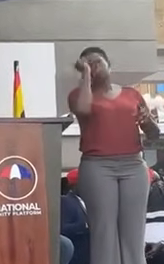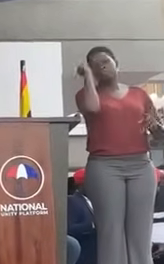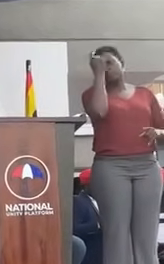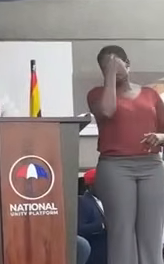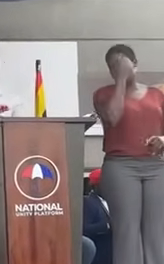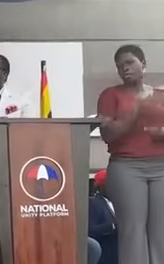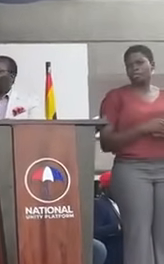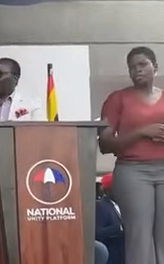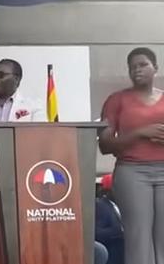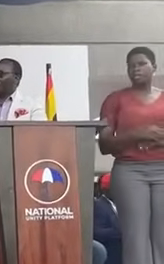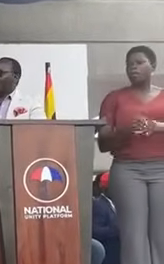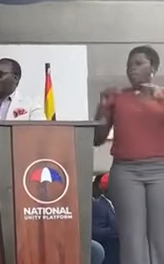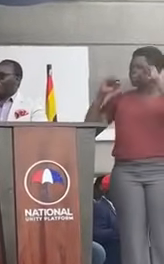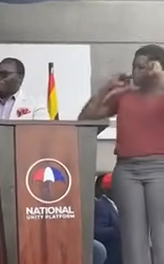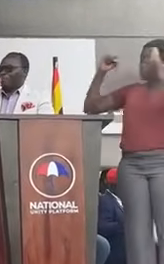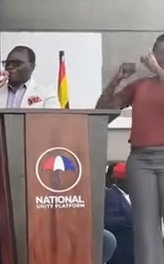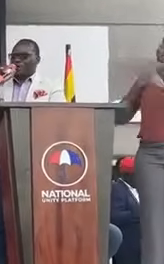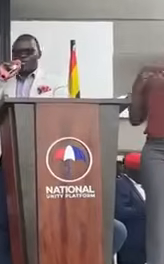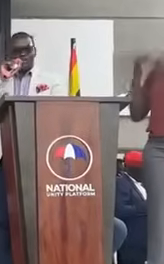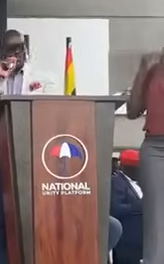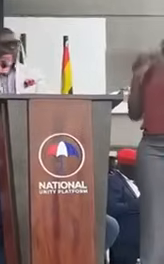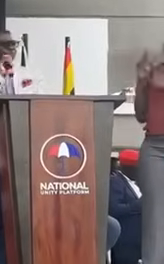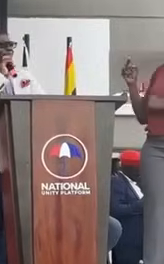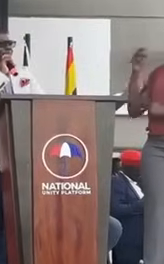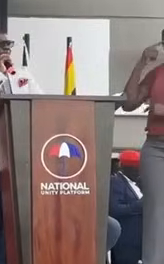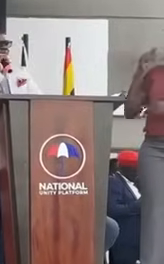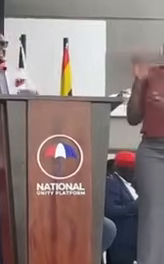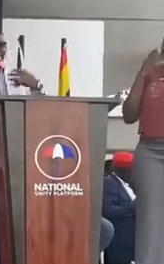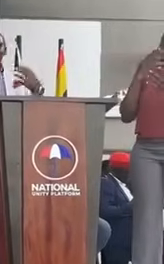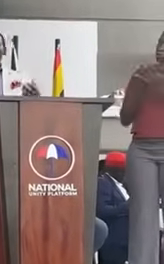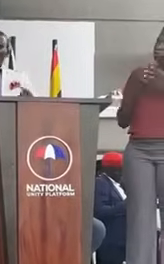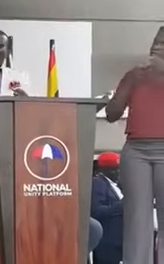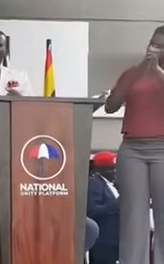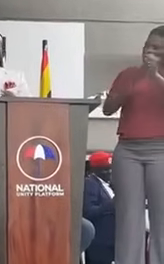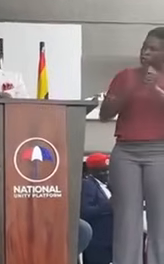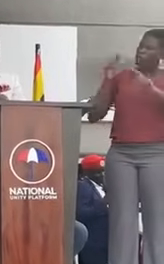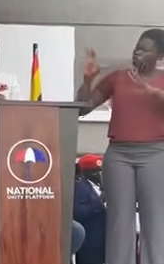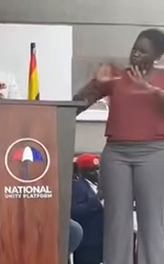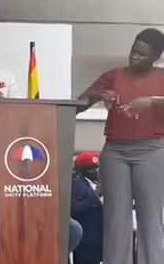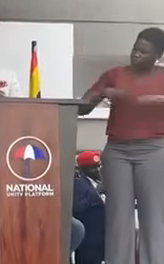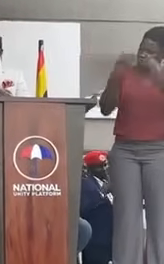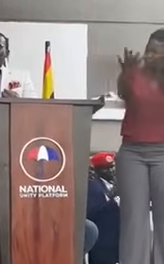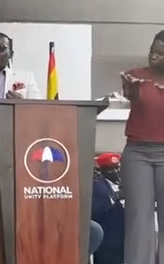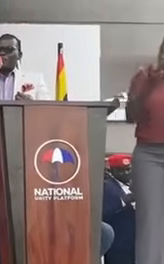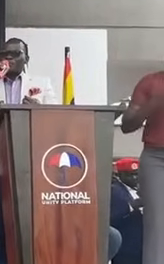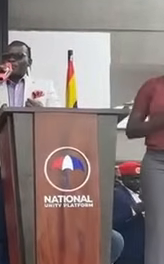Mr. President, I want to thank you for your leadership, for the sacrifice